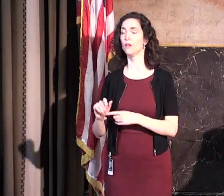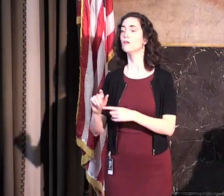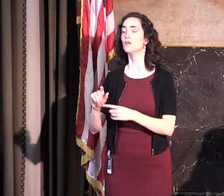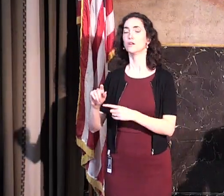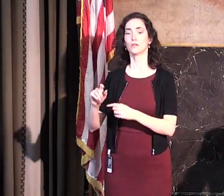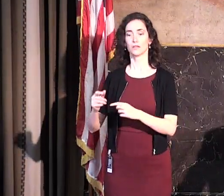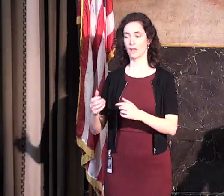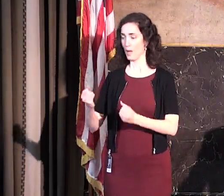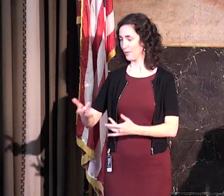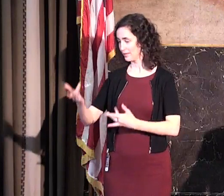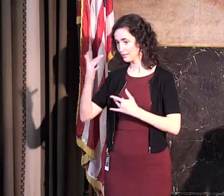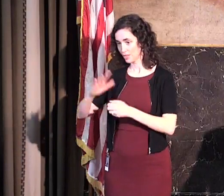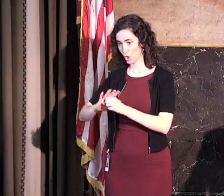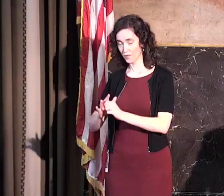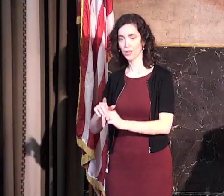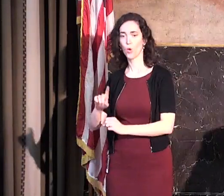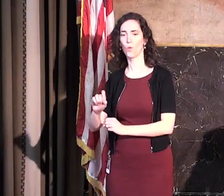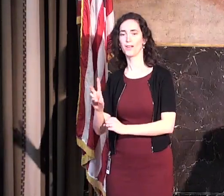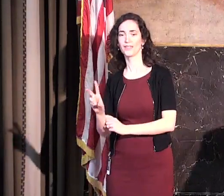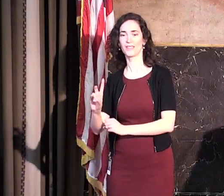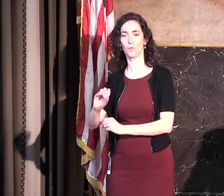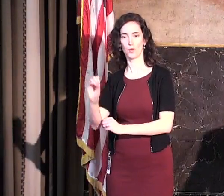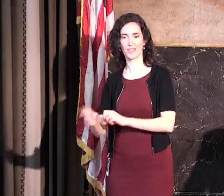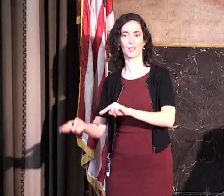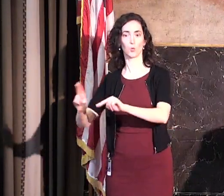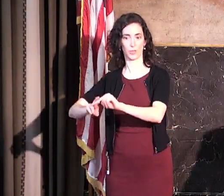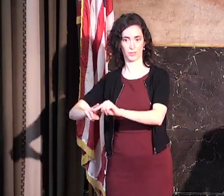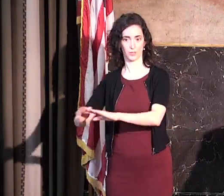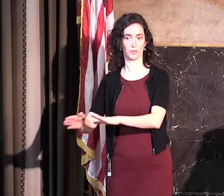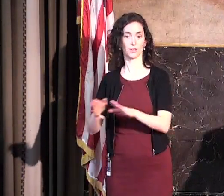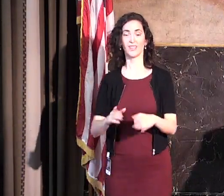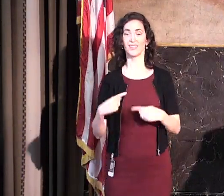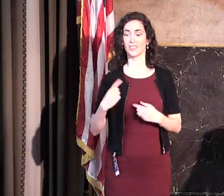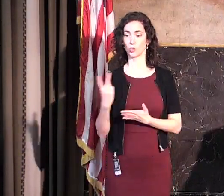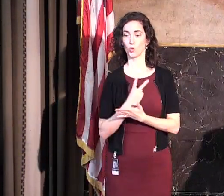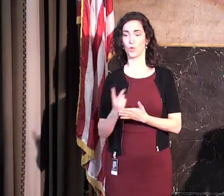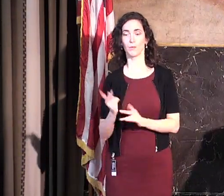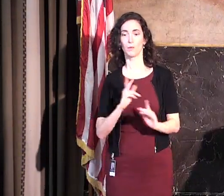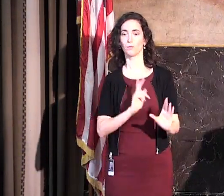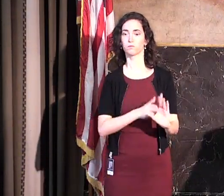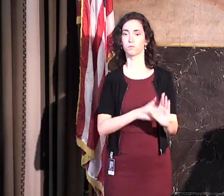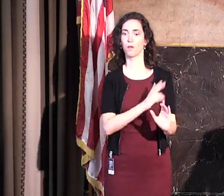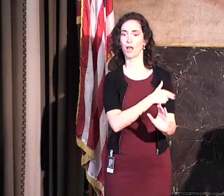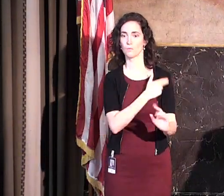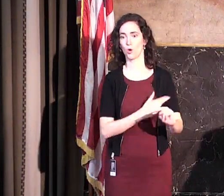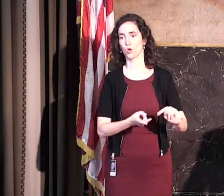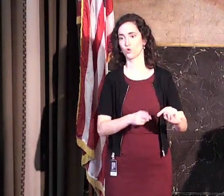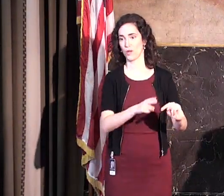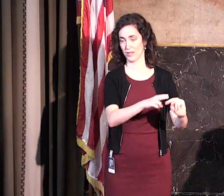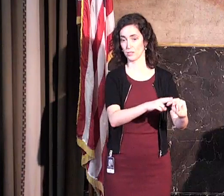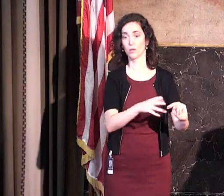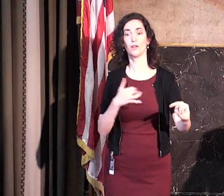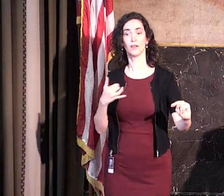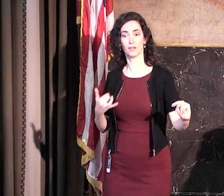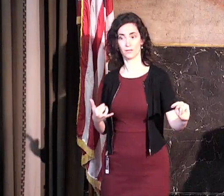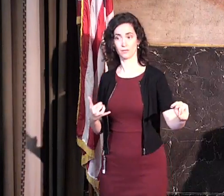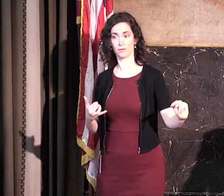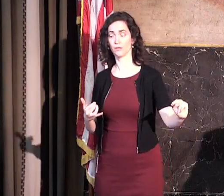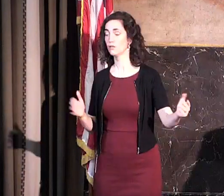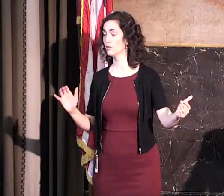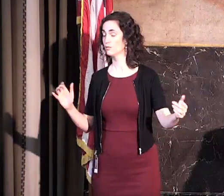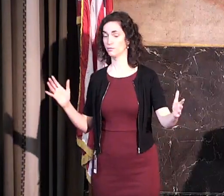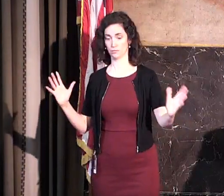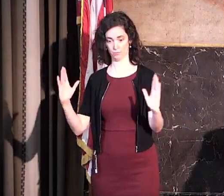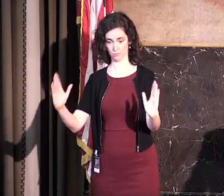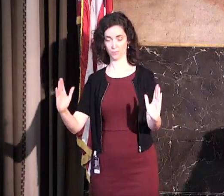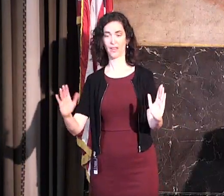throughout Louisiana have been increasing for the past 14 days, with 245 additional hospitalized patients added